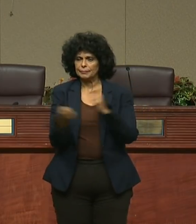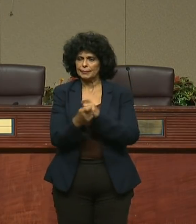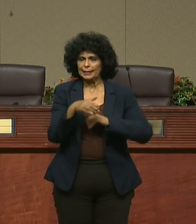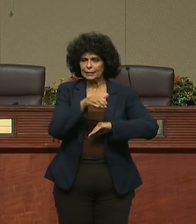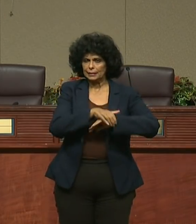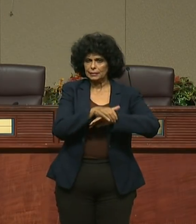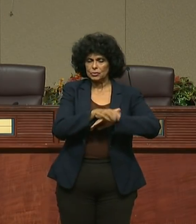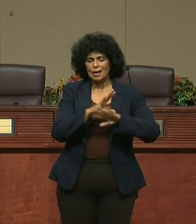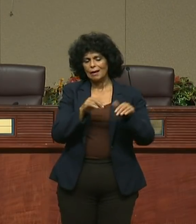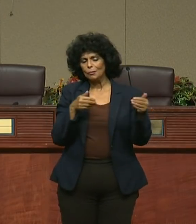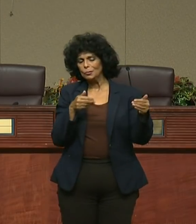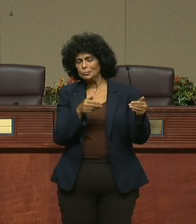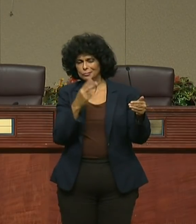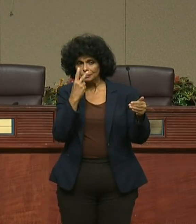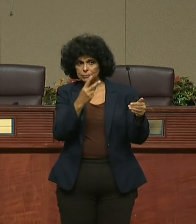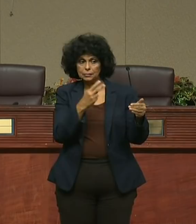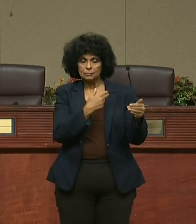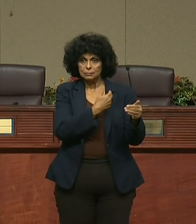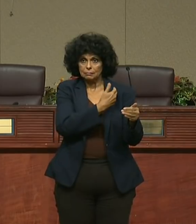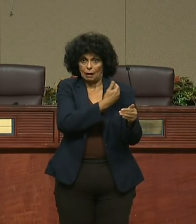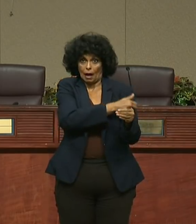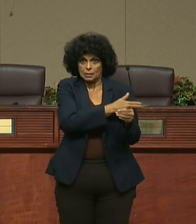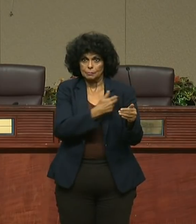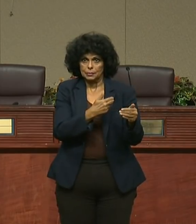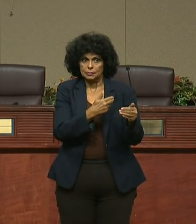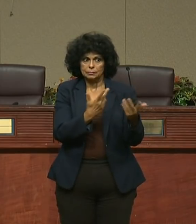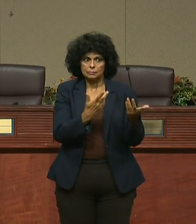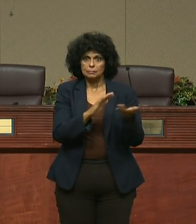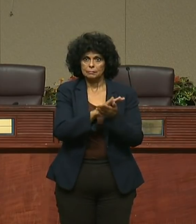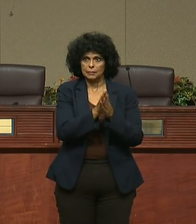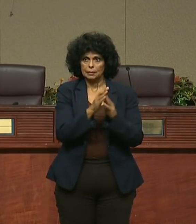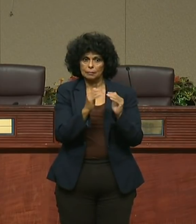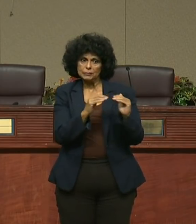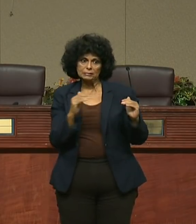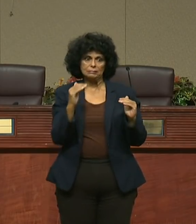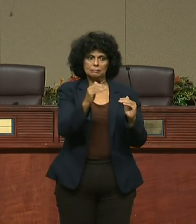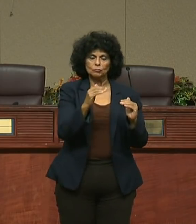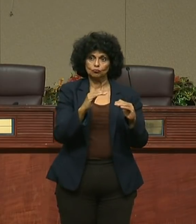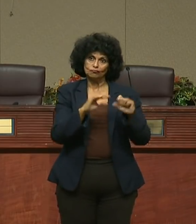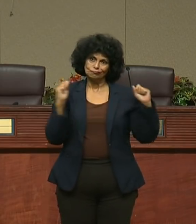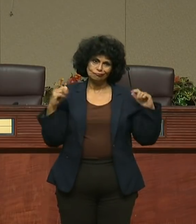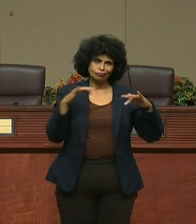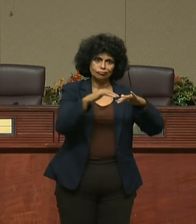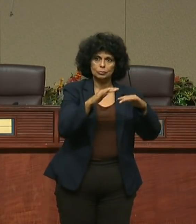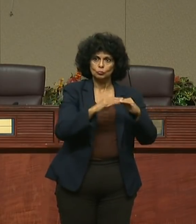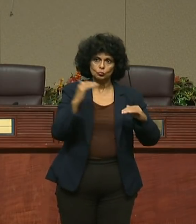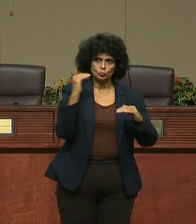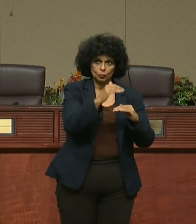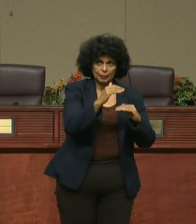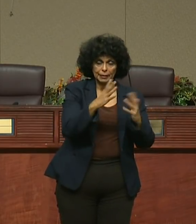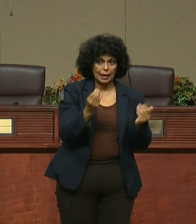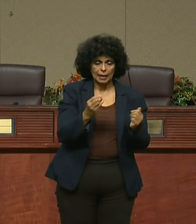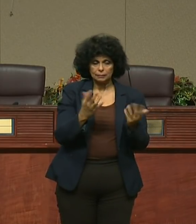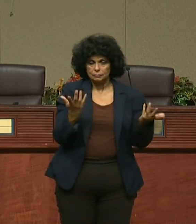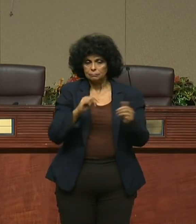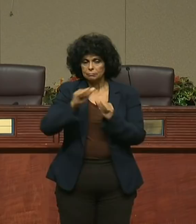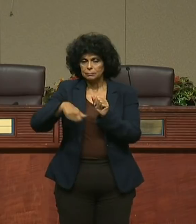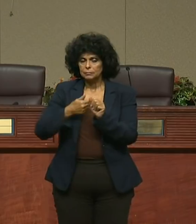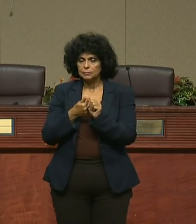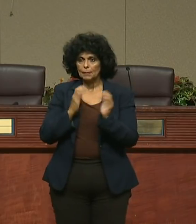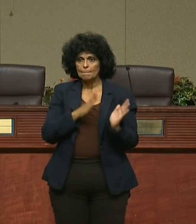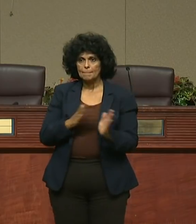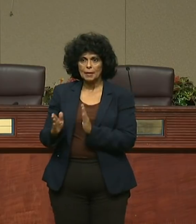far are we from seeing the hospitals overwhelmed with cases, and what are the contingency plans that we have